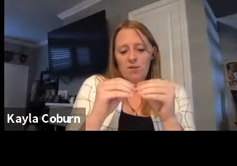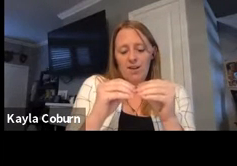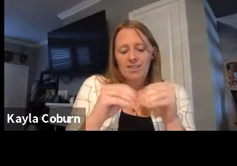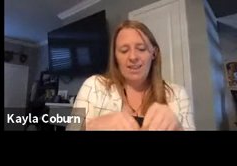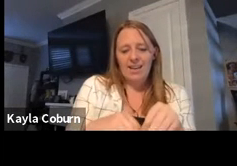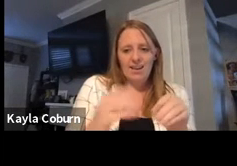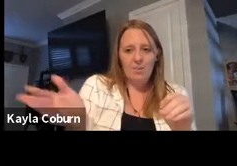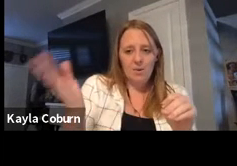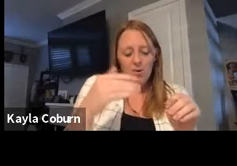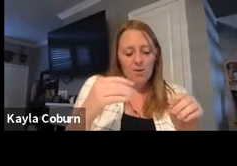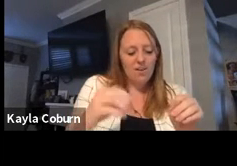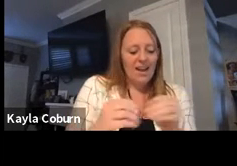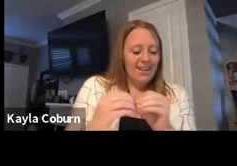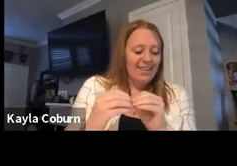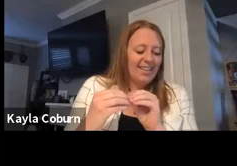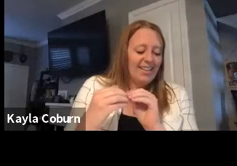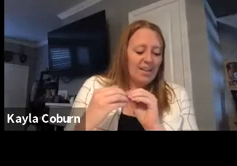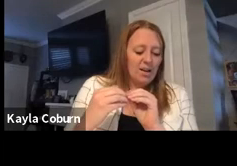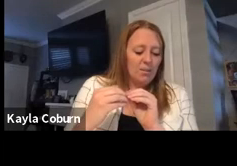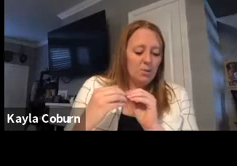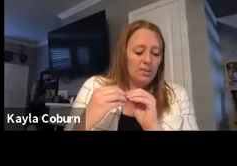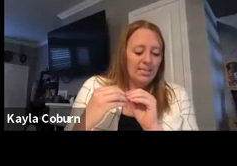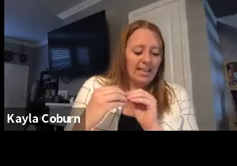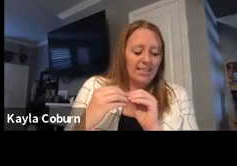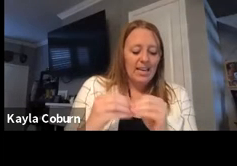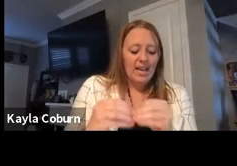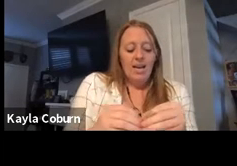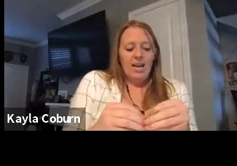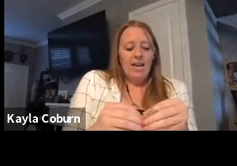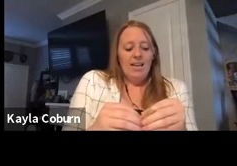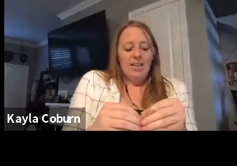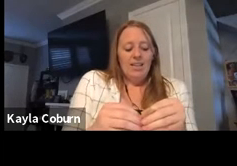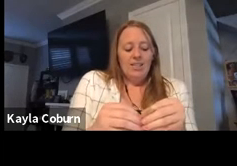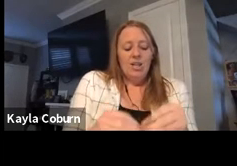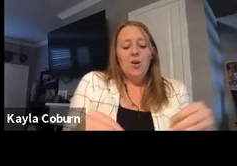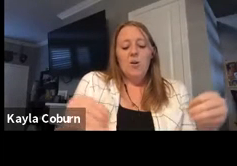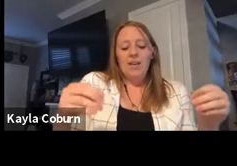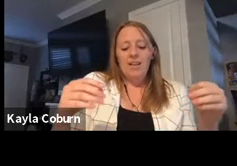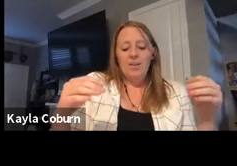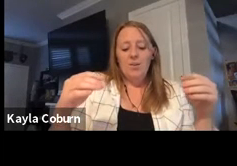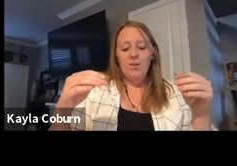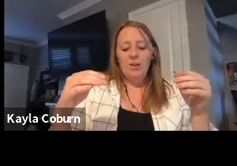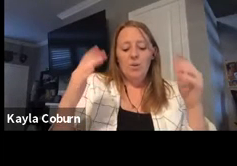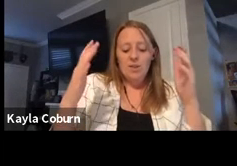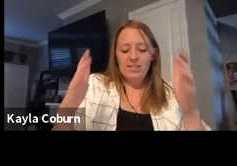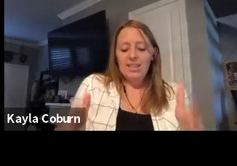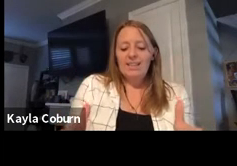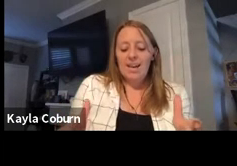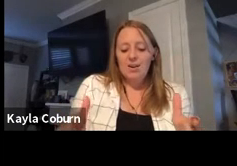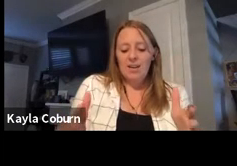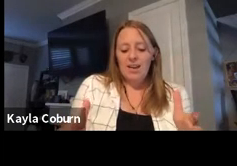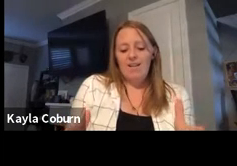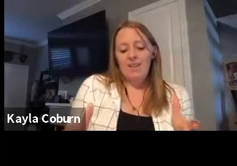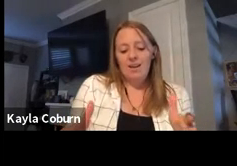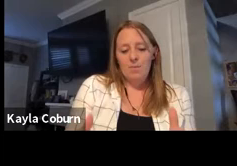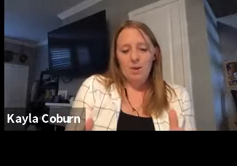put your fingers together. But we'll go over that towards the end. So when you're sitting